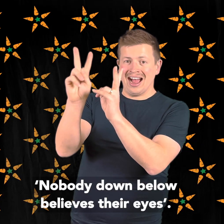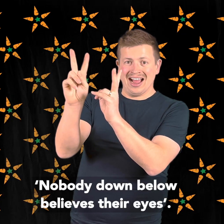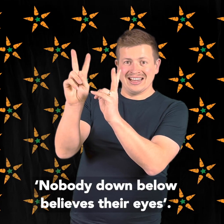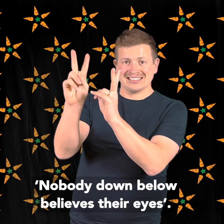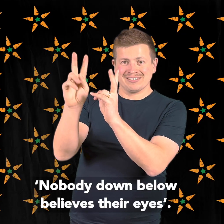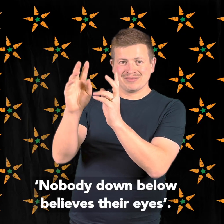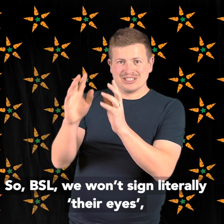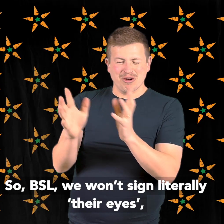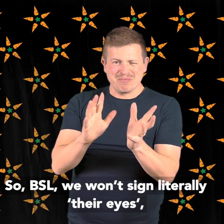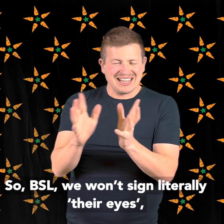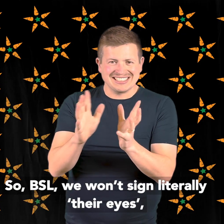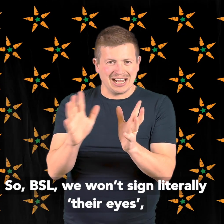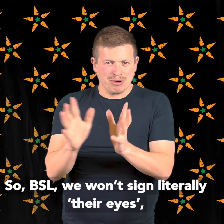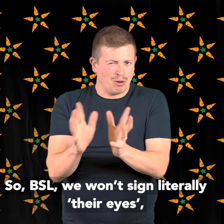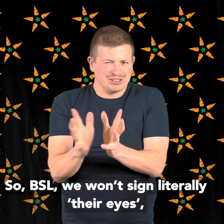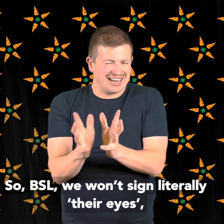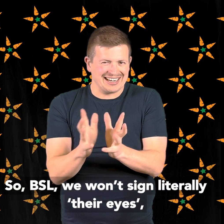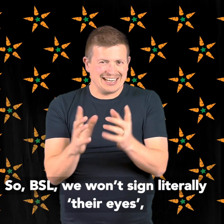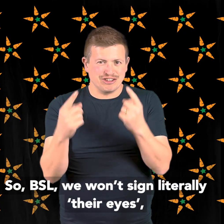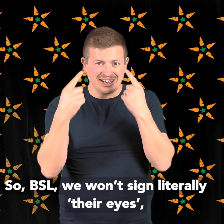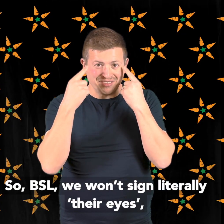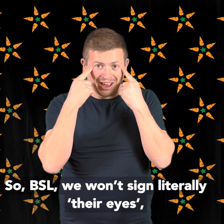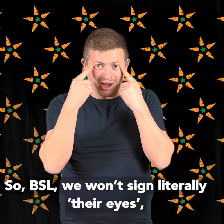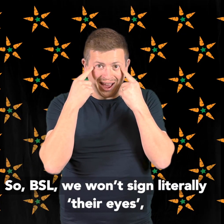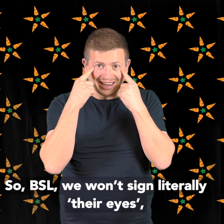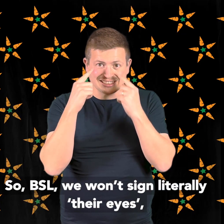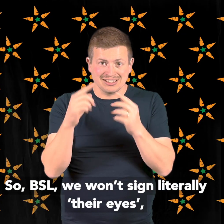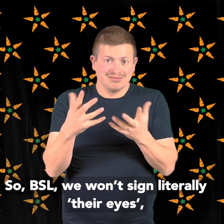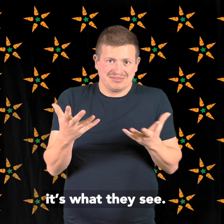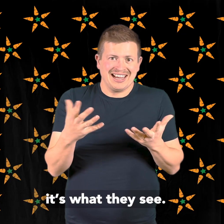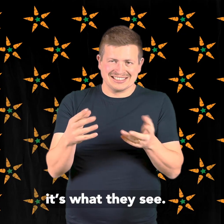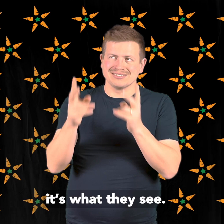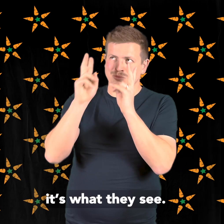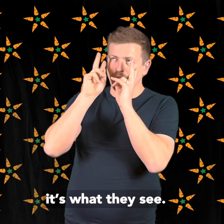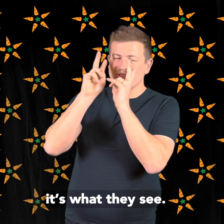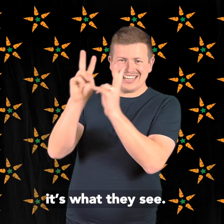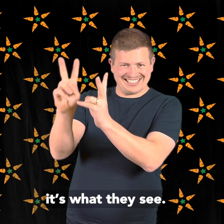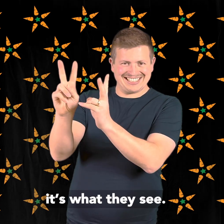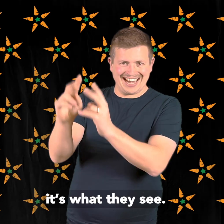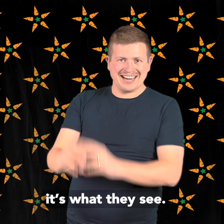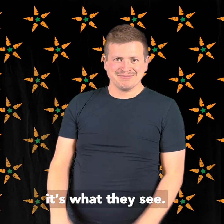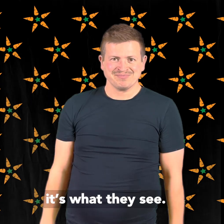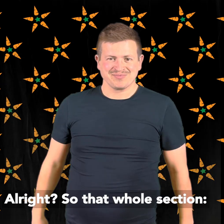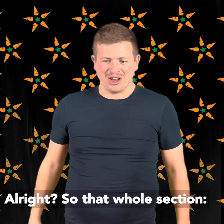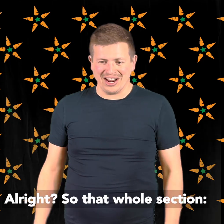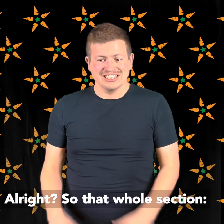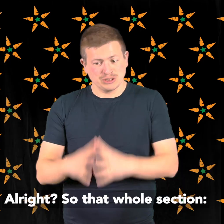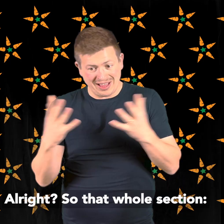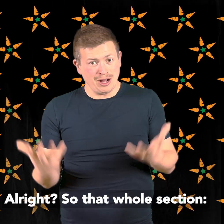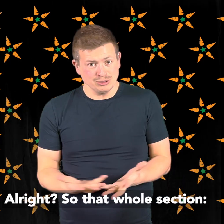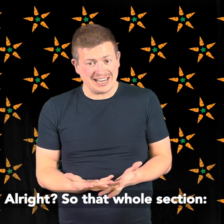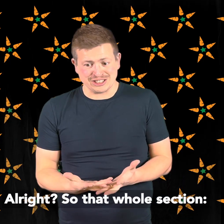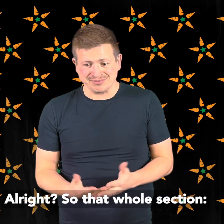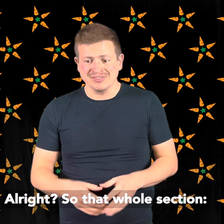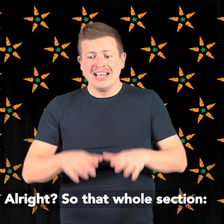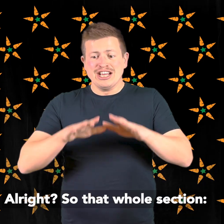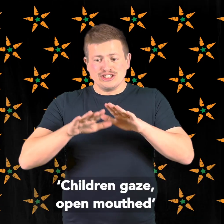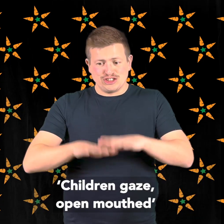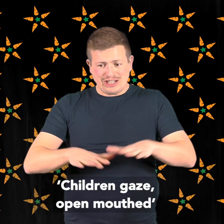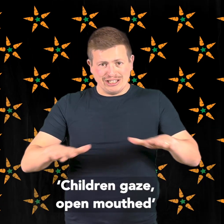eyes. So in BSL, we won't sign literally their eyes, it's what they see. All right, so that whole section,